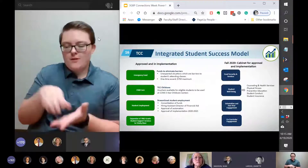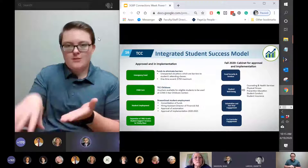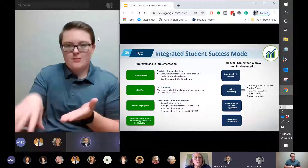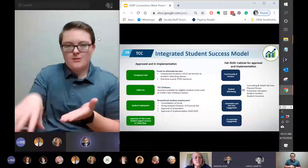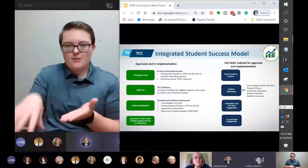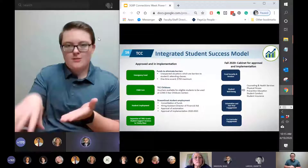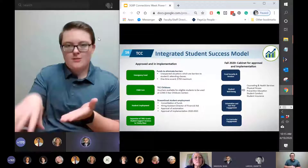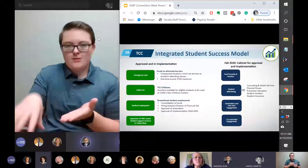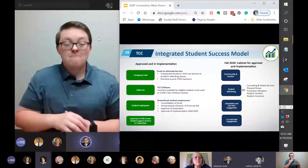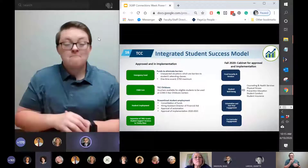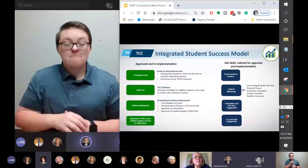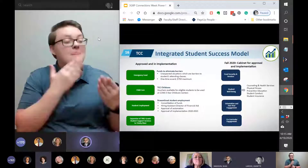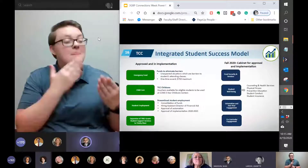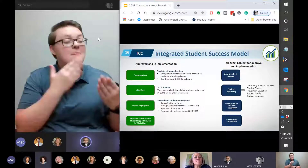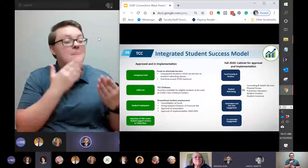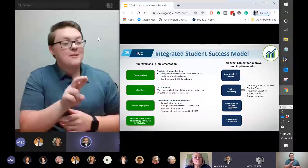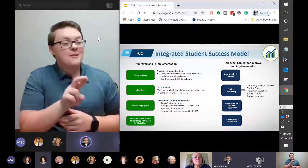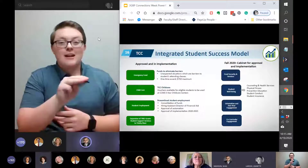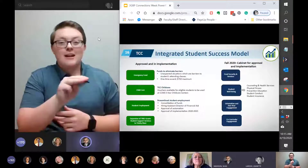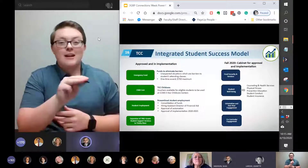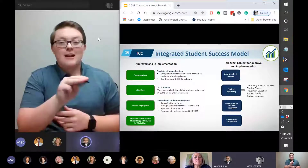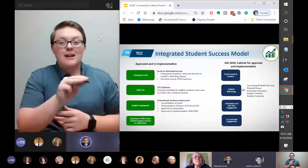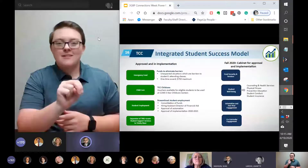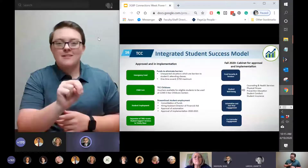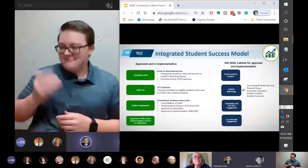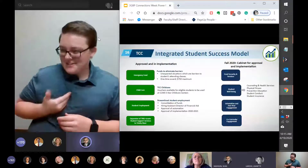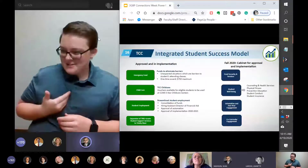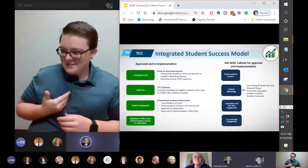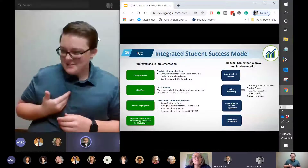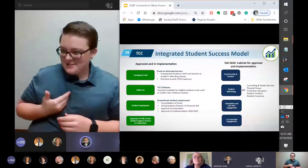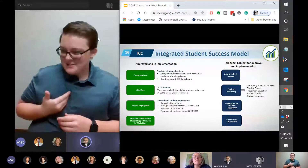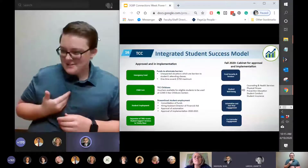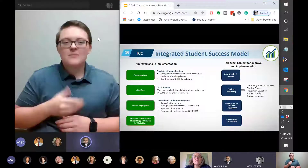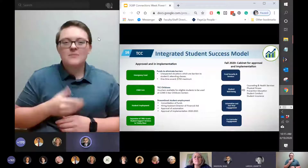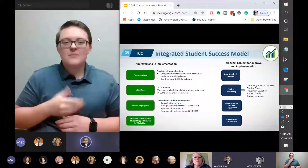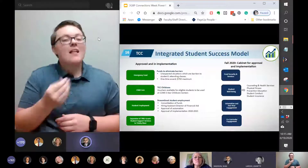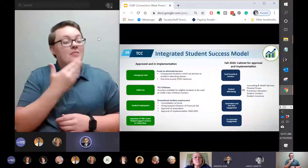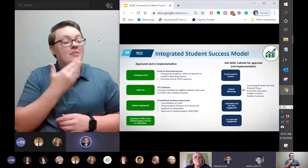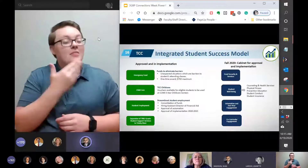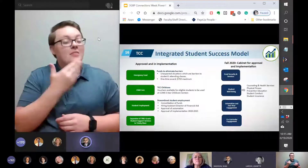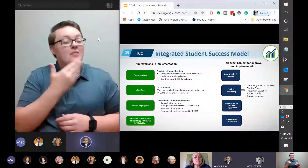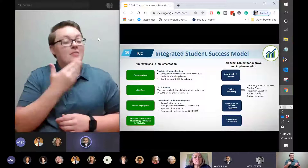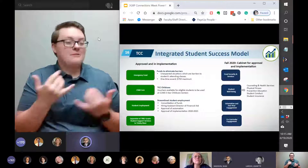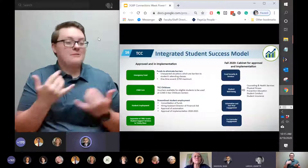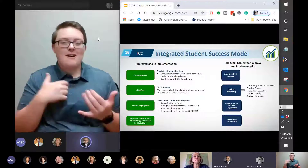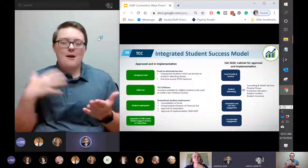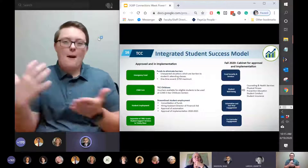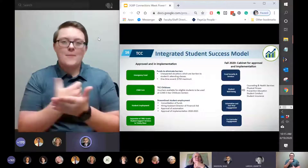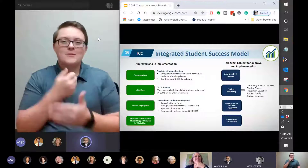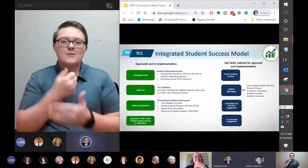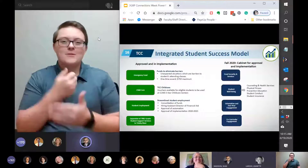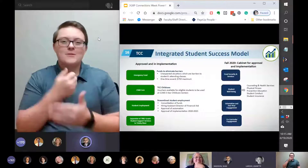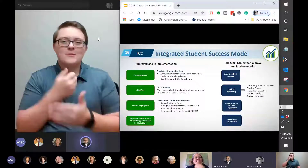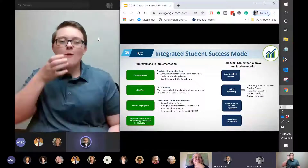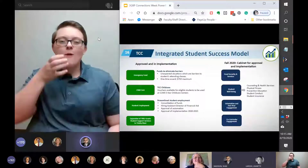Amen. You're welcome. And thank you, that gave me an opportunity to really drink some water too.